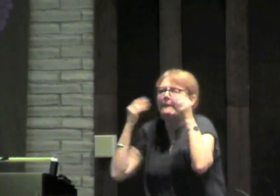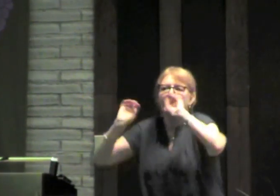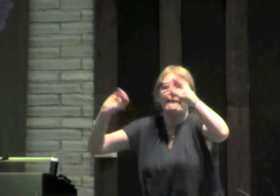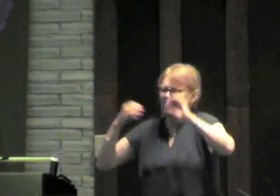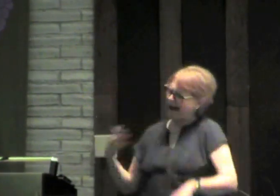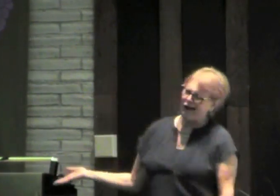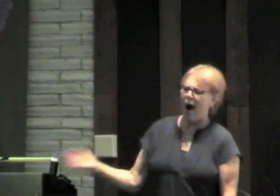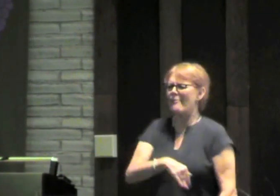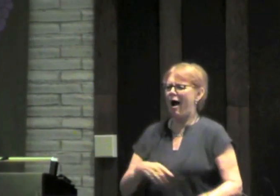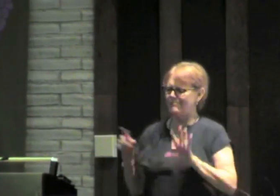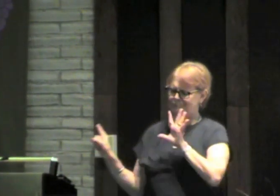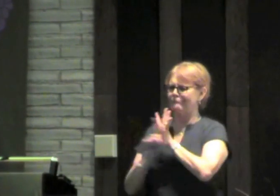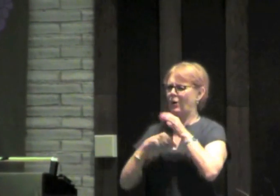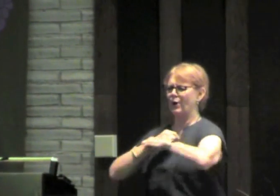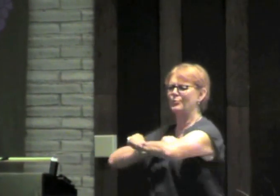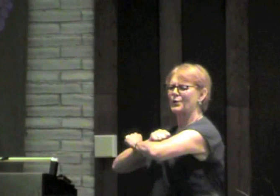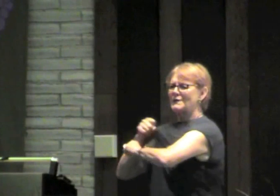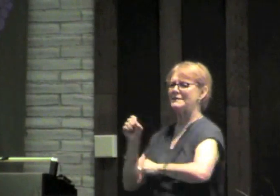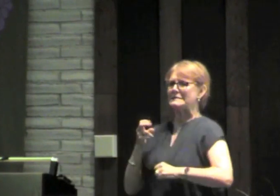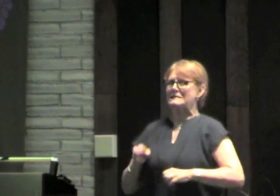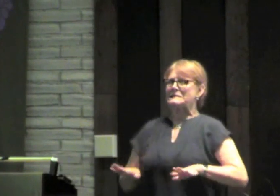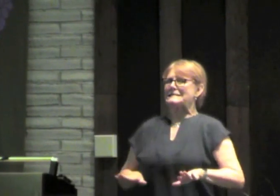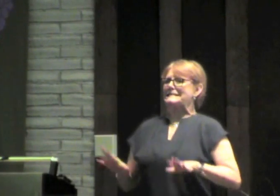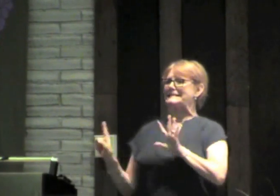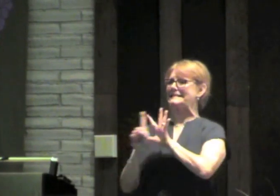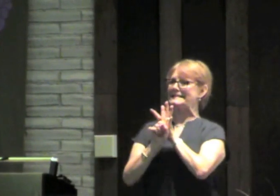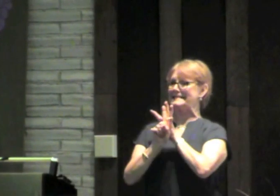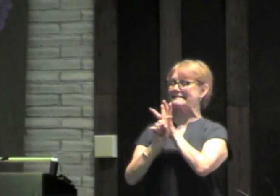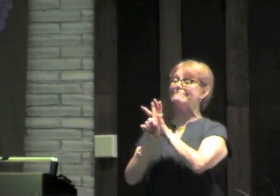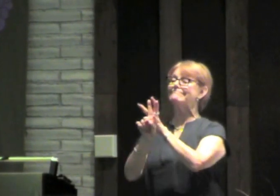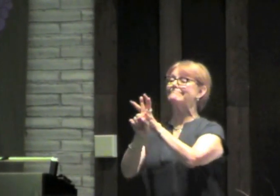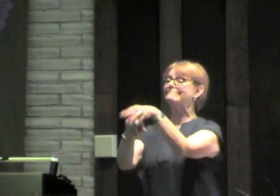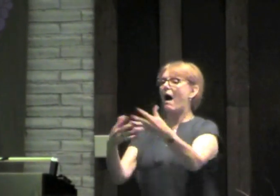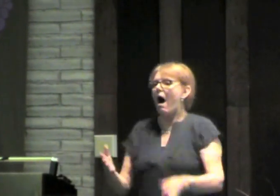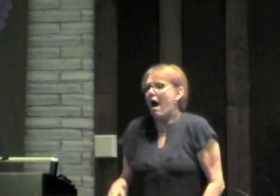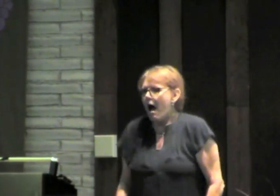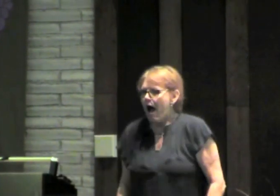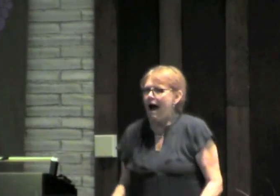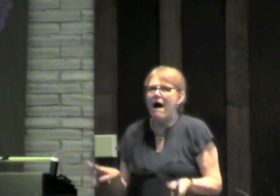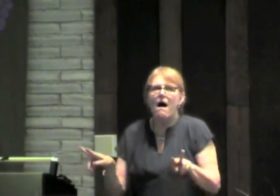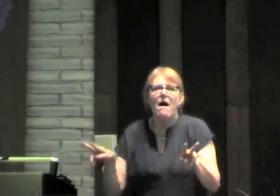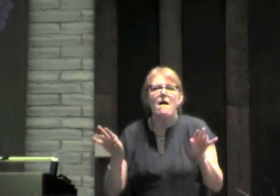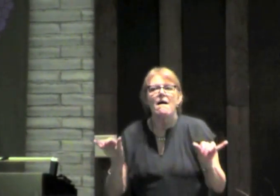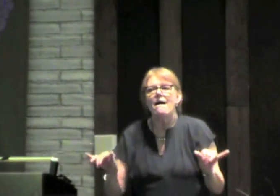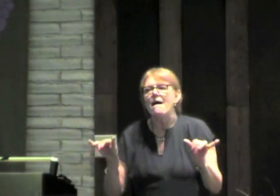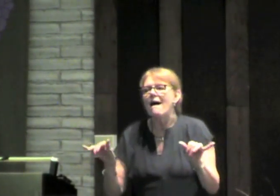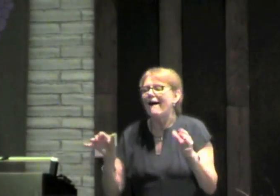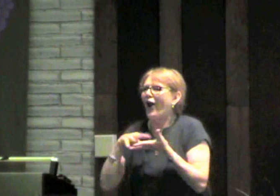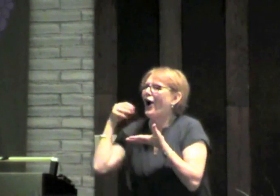never been in. And I said, well, come on in. You look like one of us. We'll protect you. So we snuck her in with us. And she was